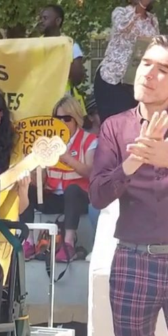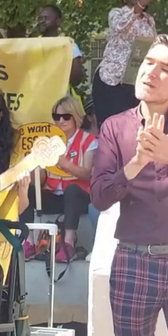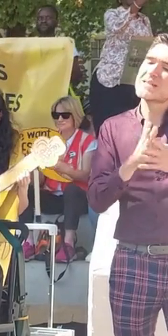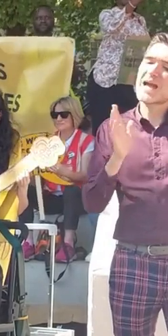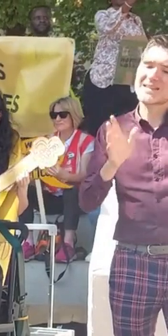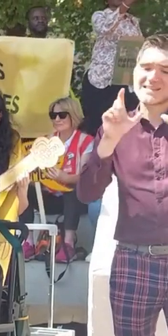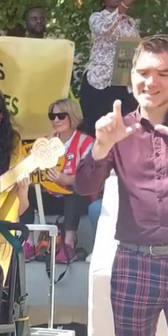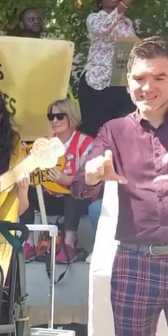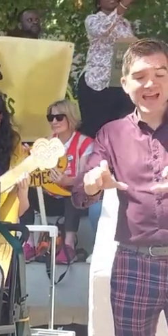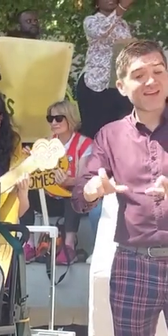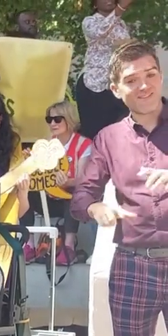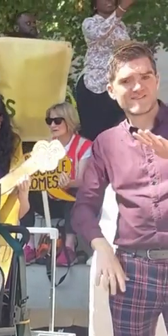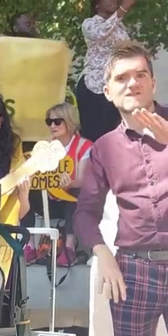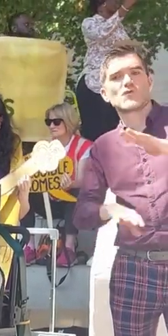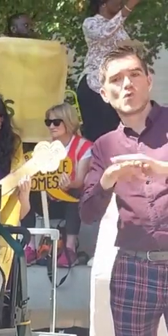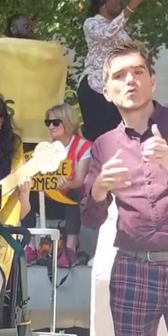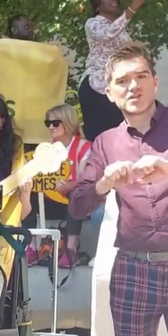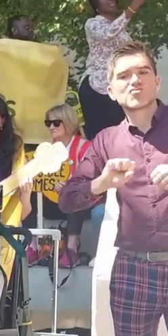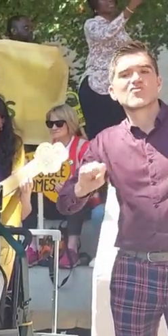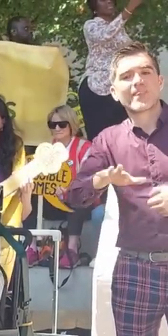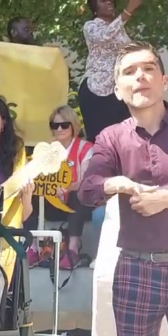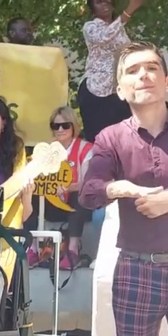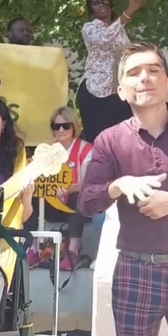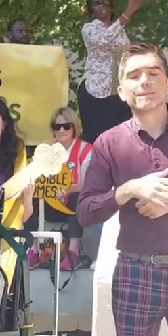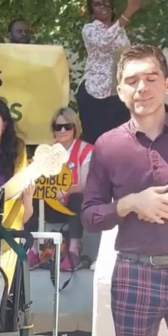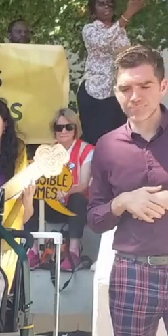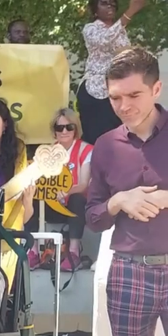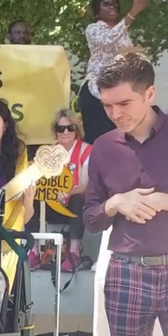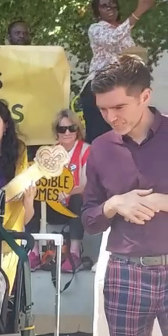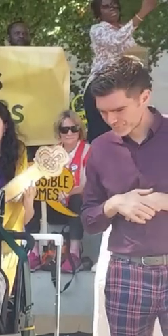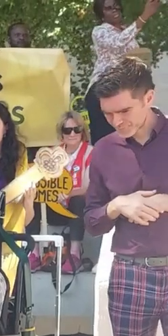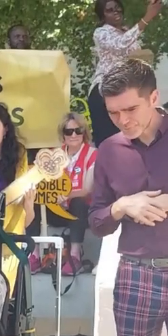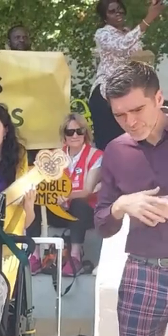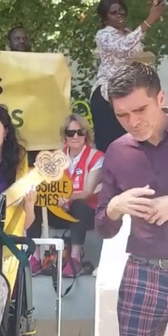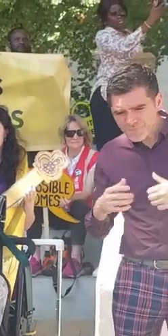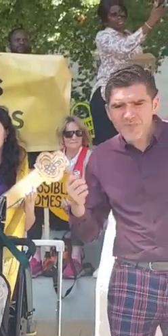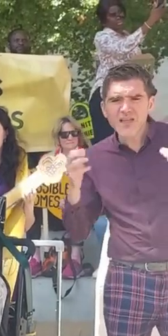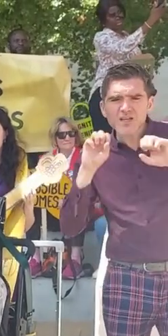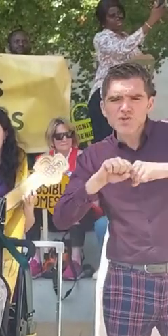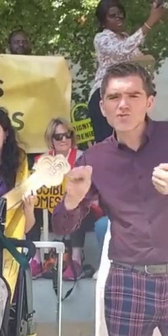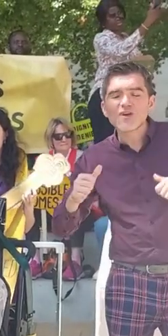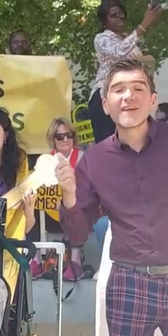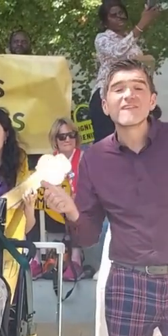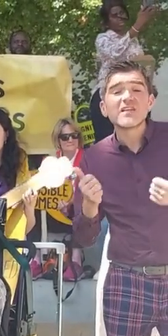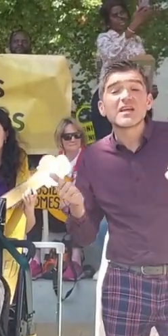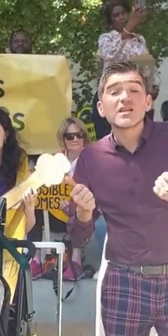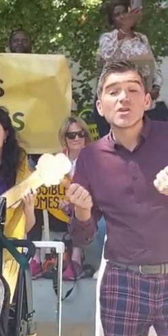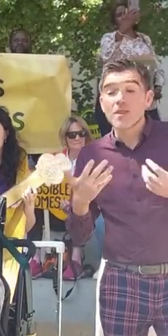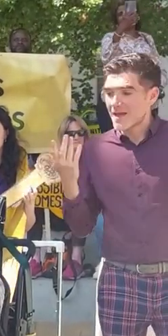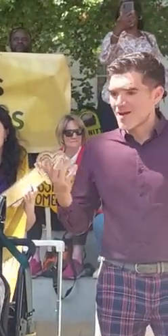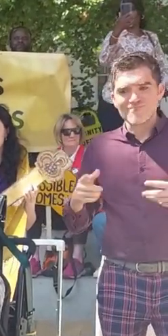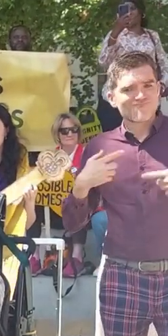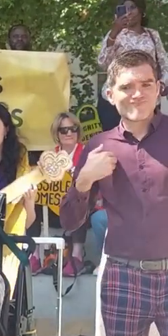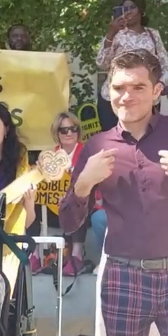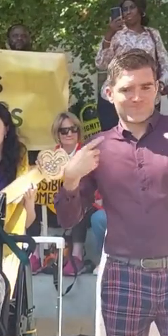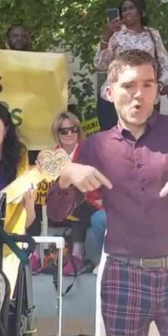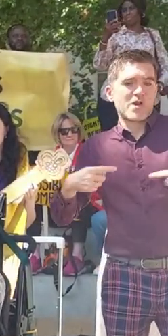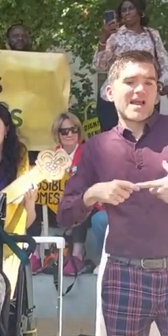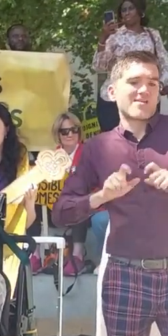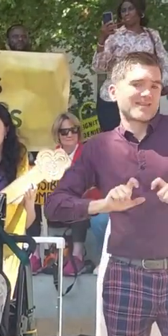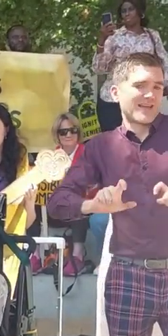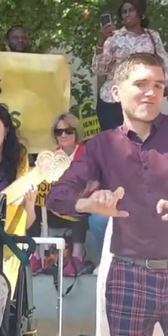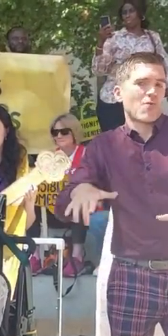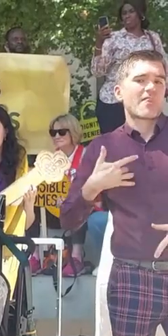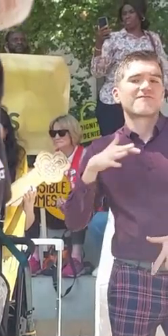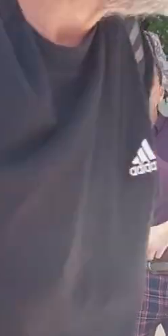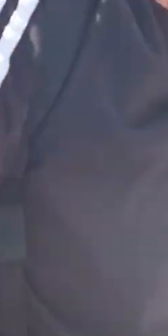the duration of my degree. Upon completing my degree, I was no longer eligible to remain in university